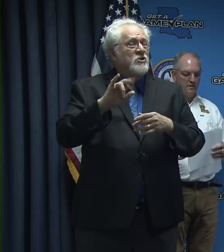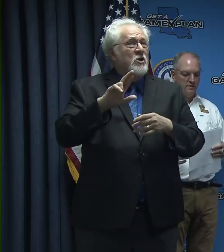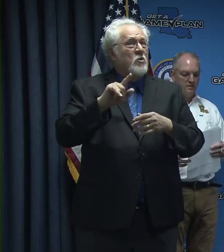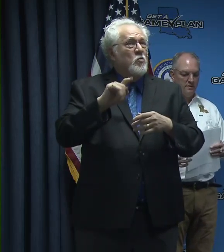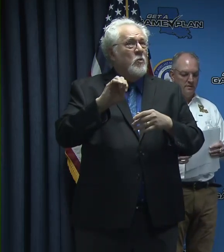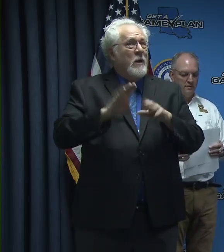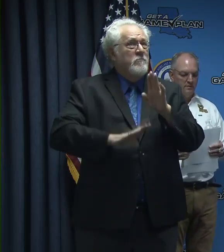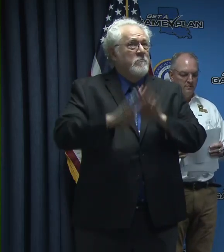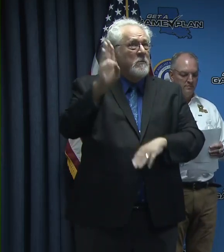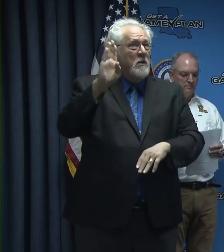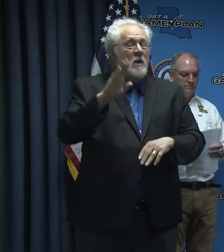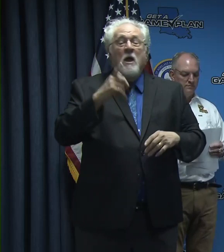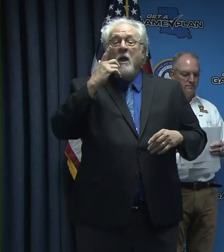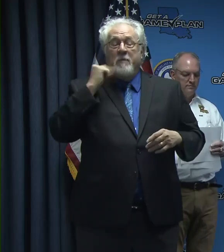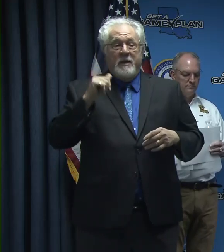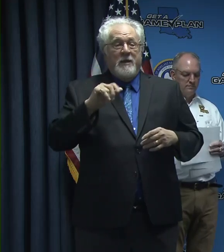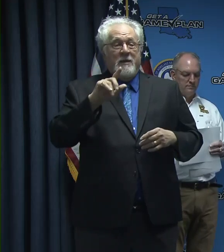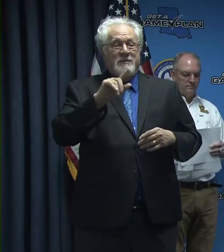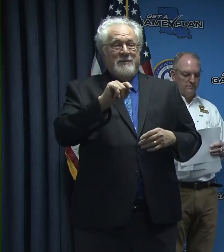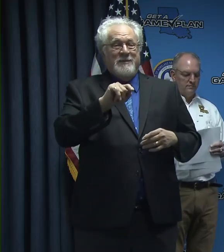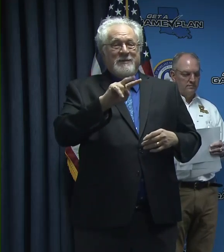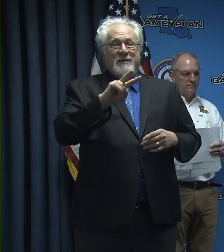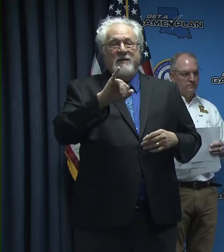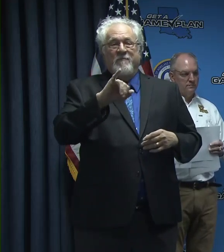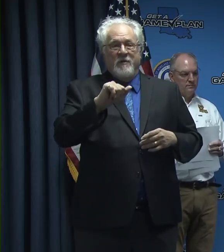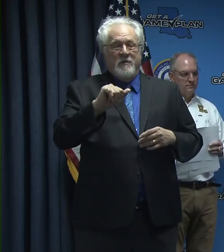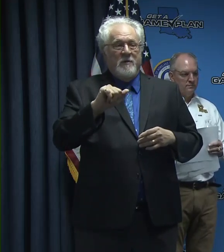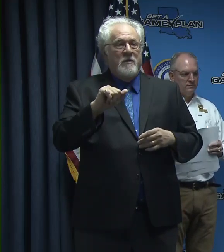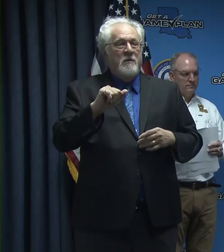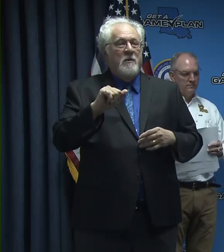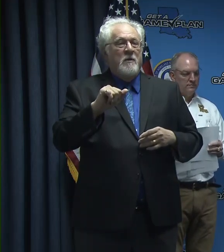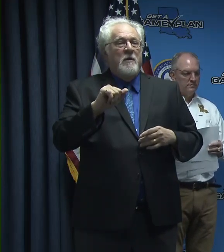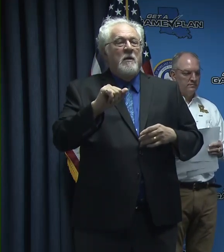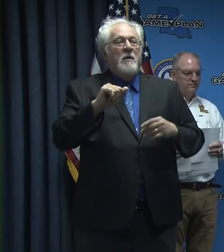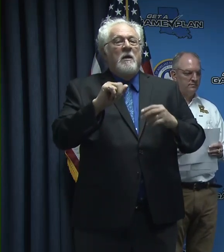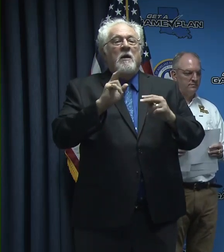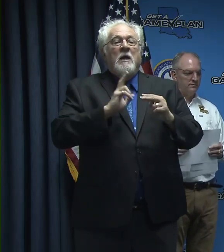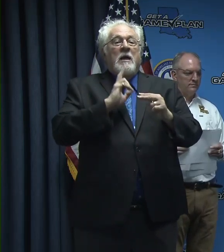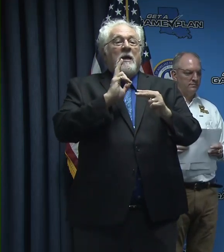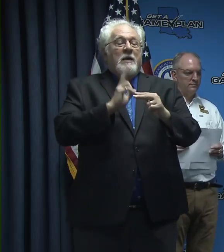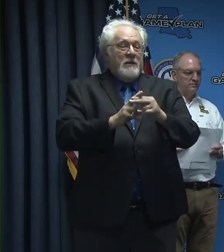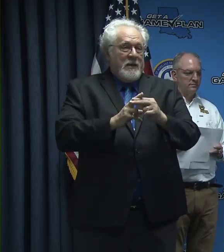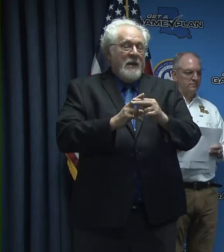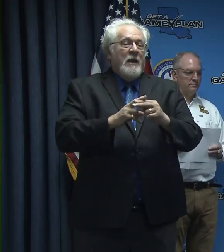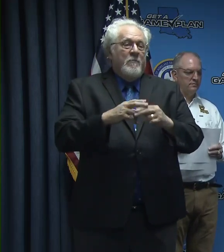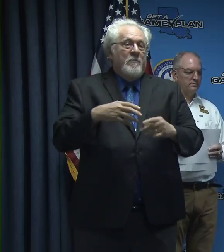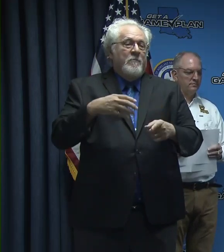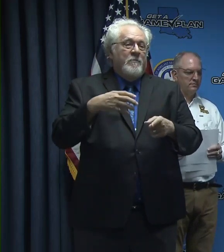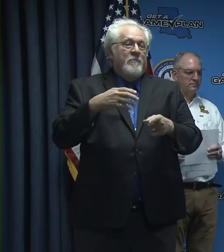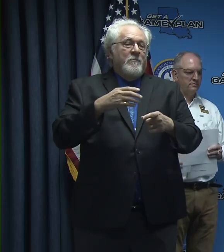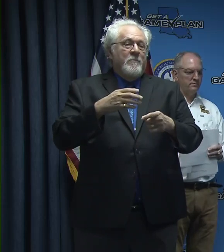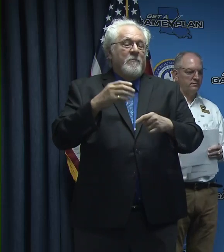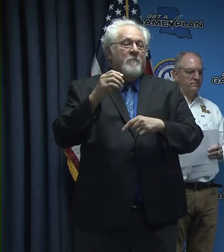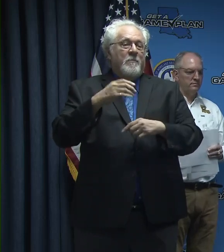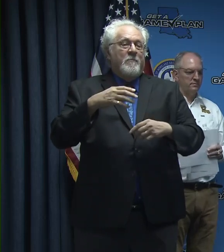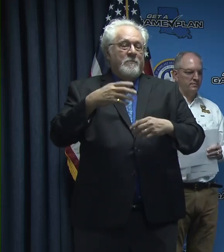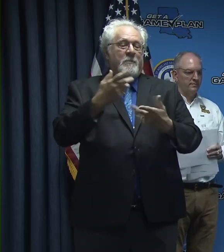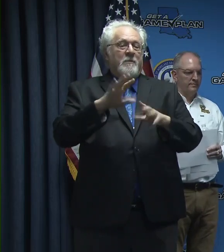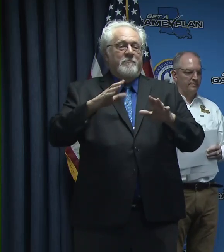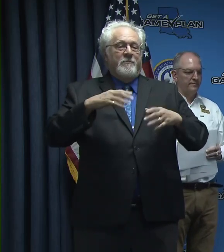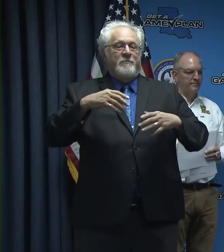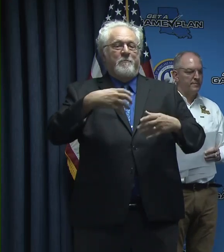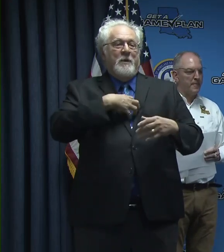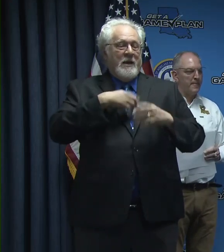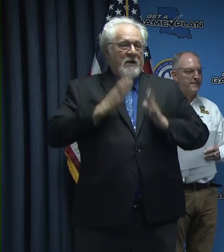rose. Because Teva is a named plaintiff in our ongoing opioid litigation, I not only